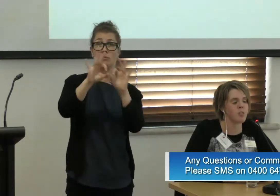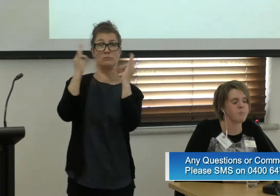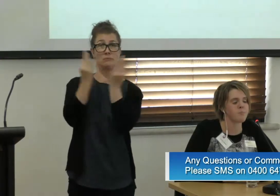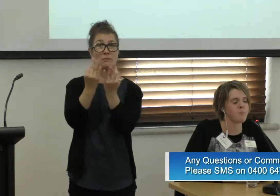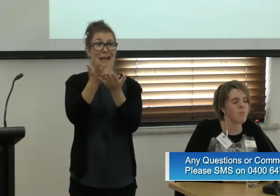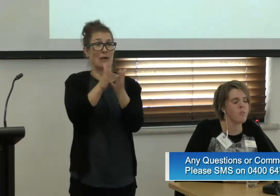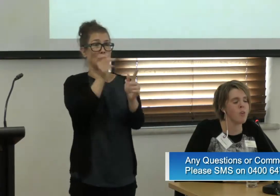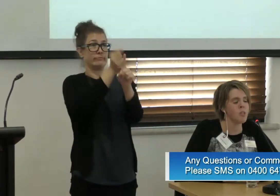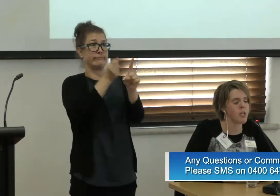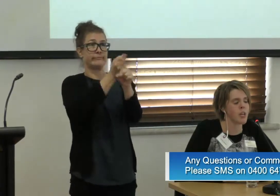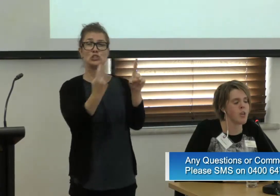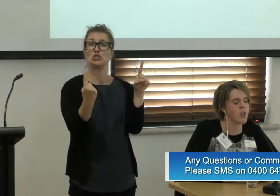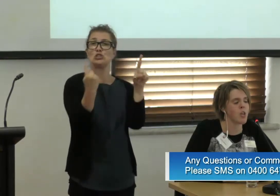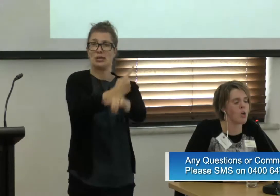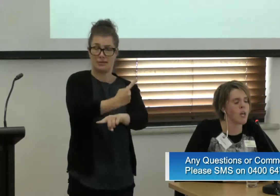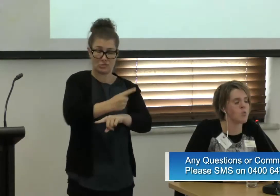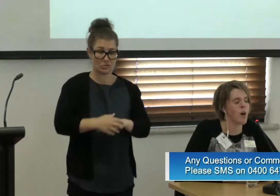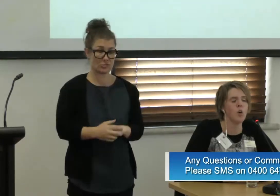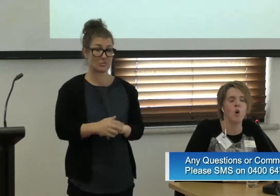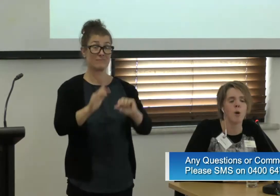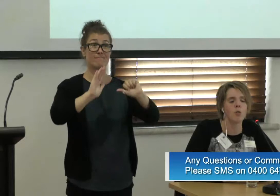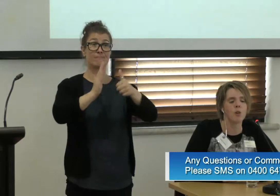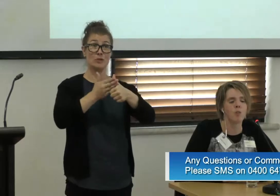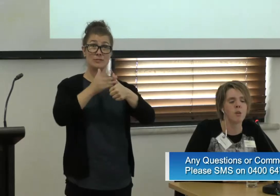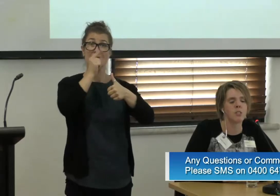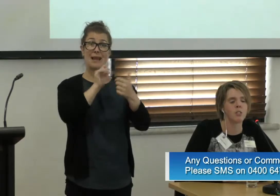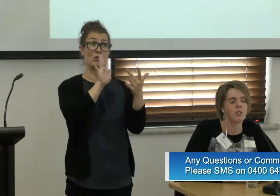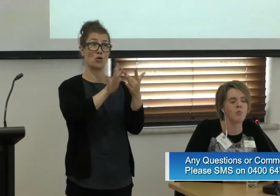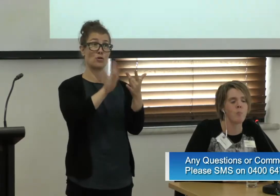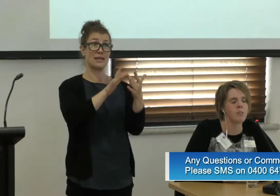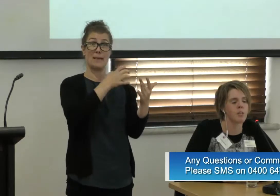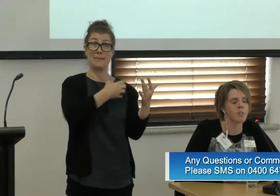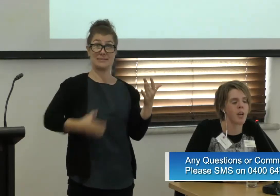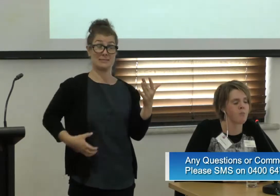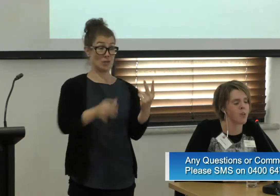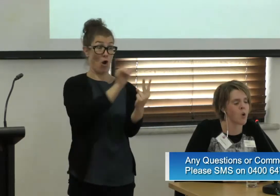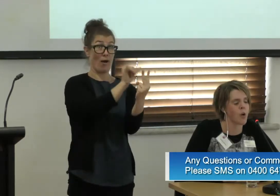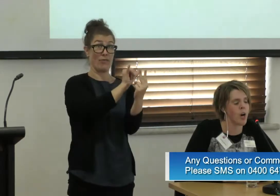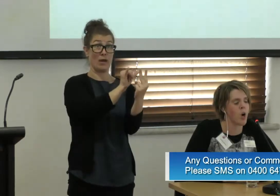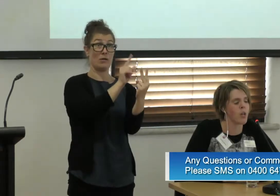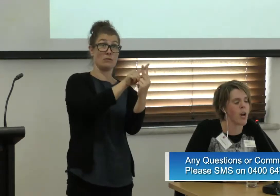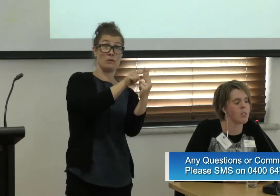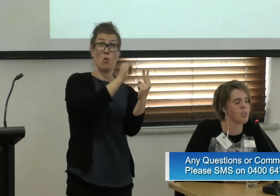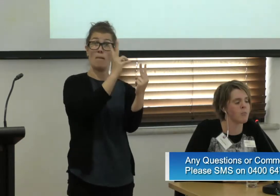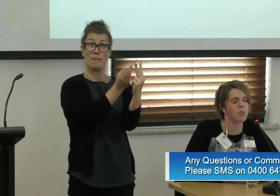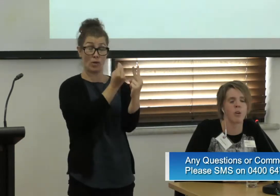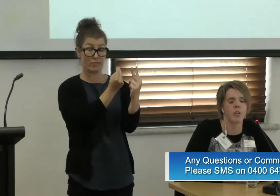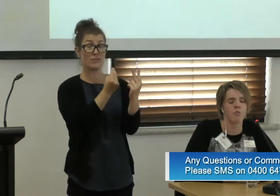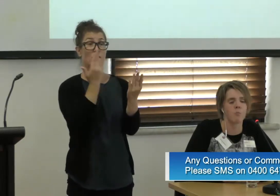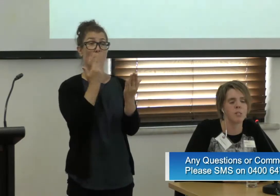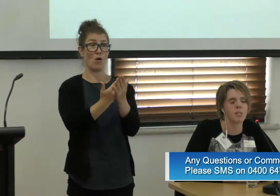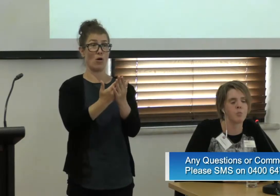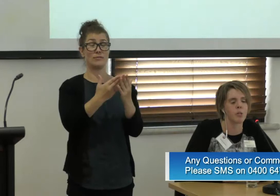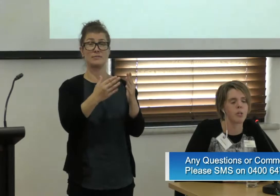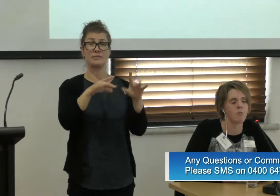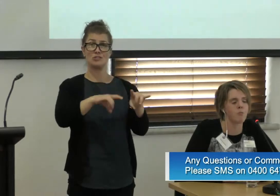change. Firstly, you can contact one or both of the ministers who represent the state of Victoria on the Council of Australian